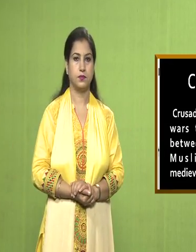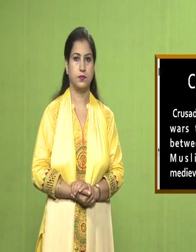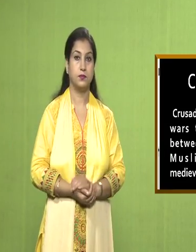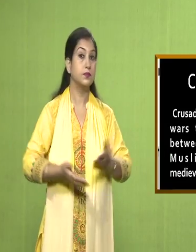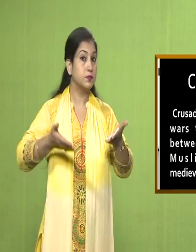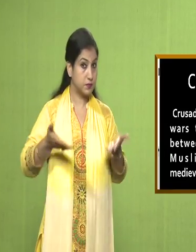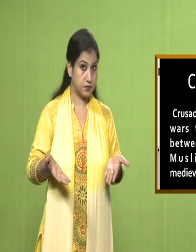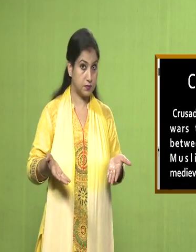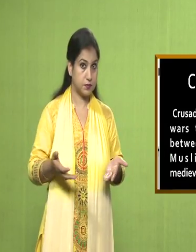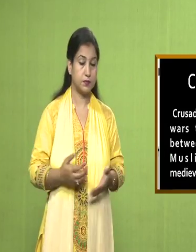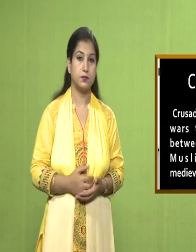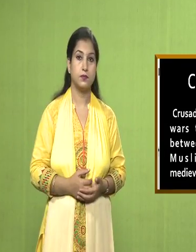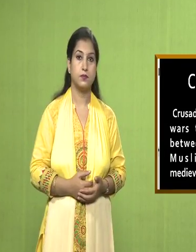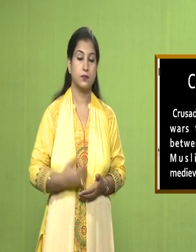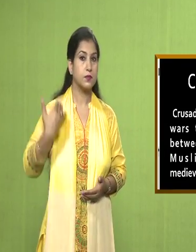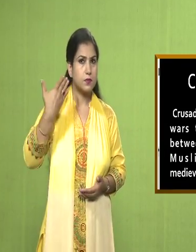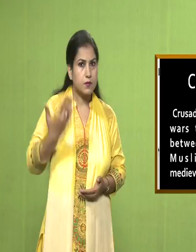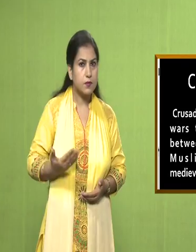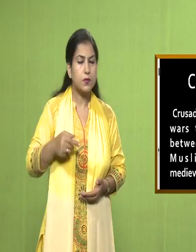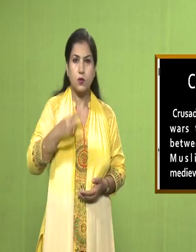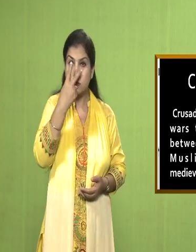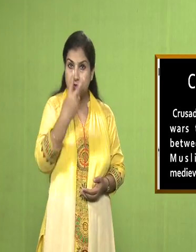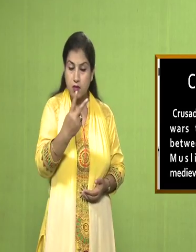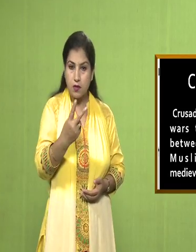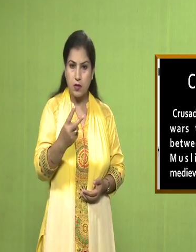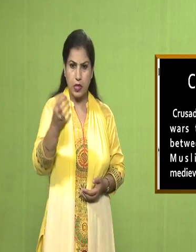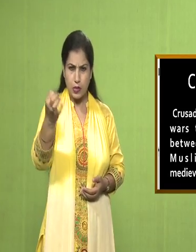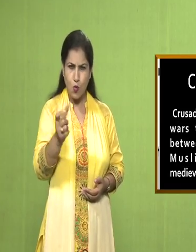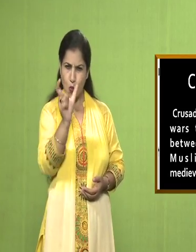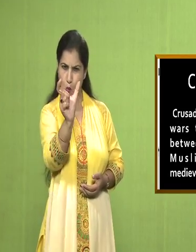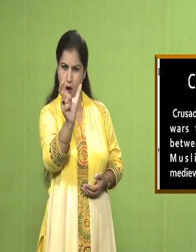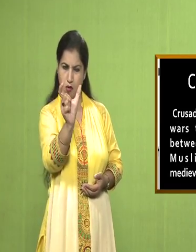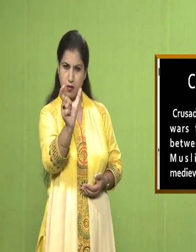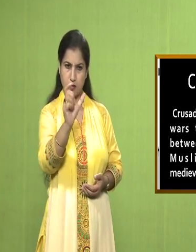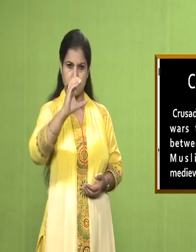So, by now you have just seen a new word, crusade.